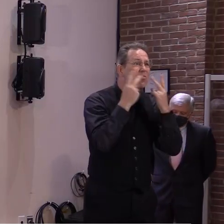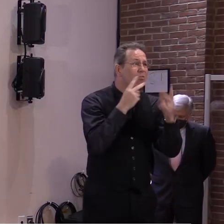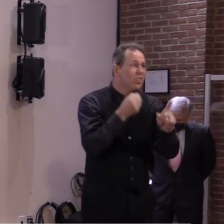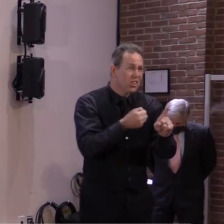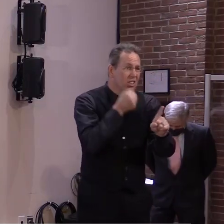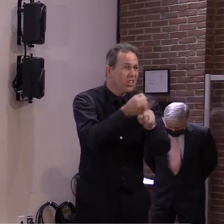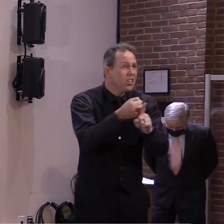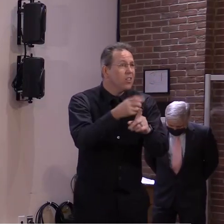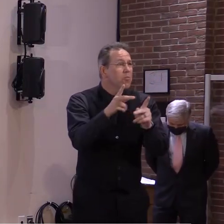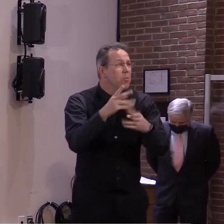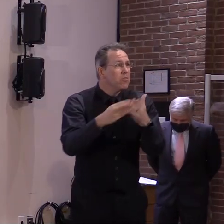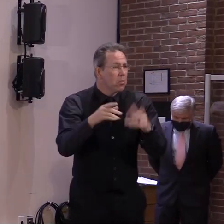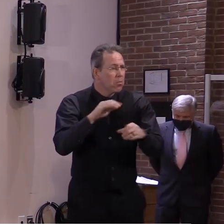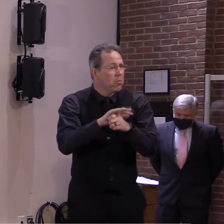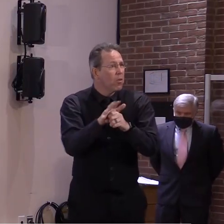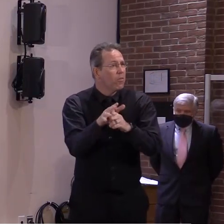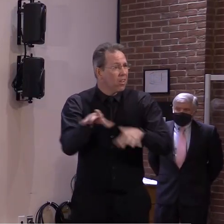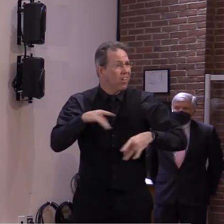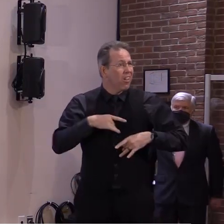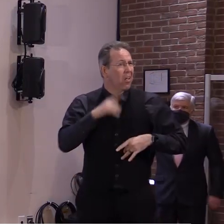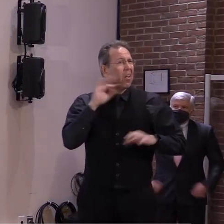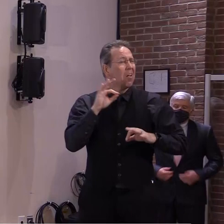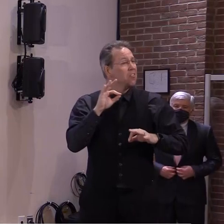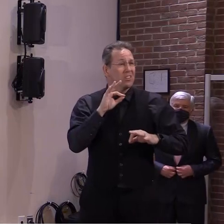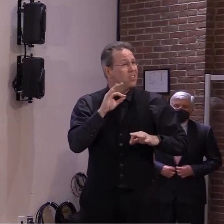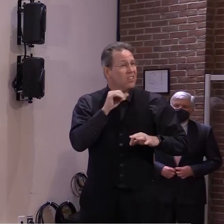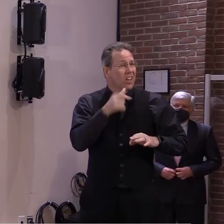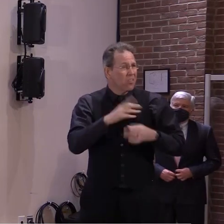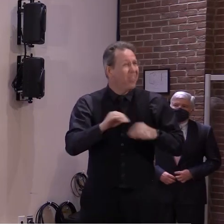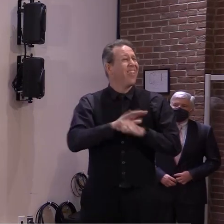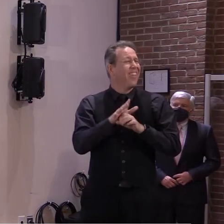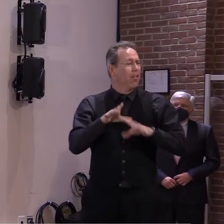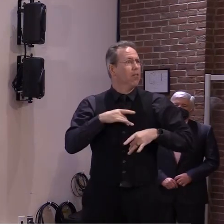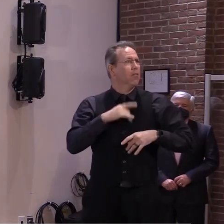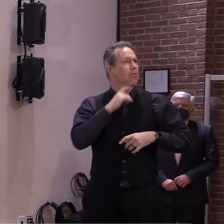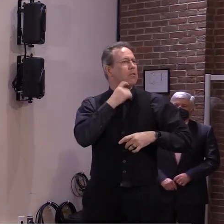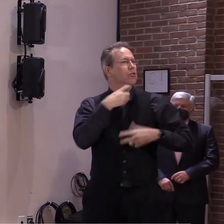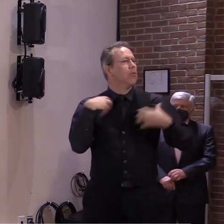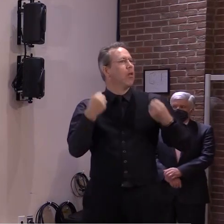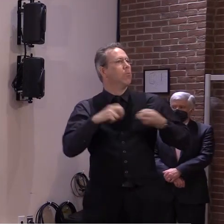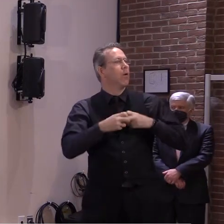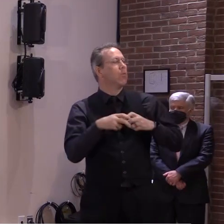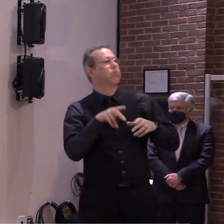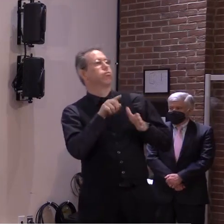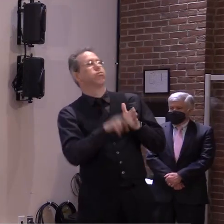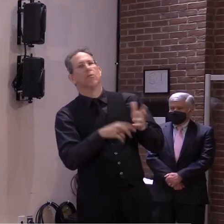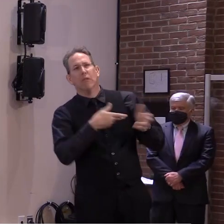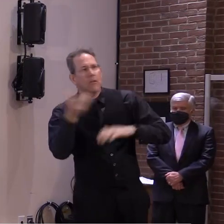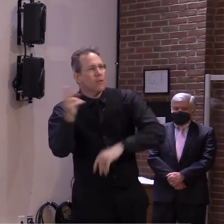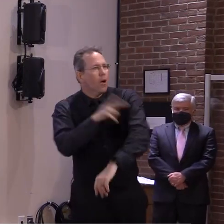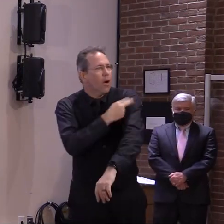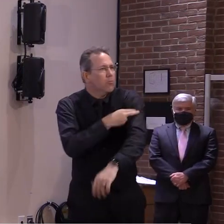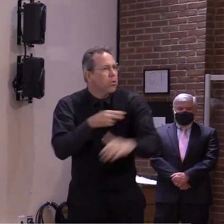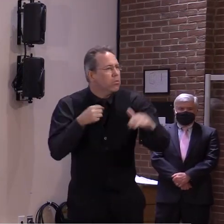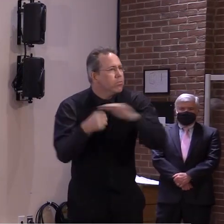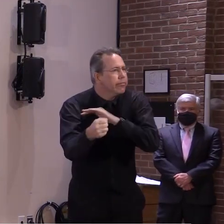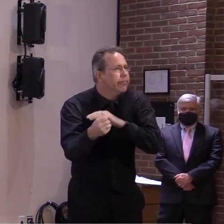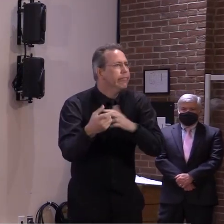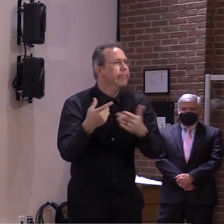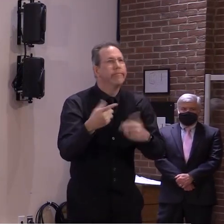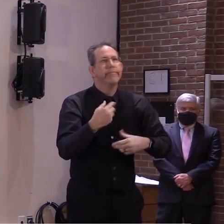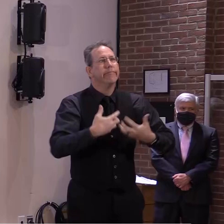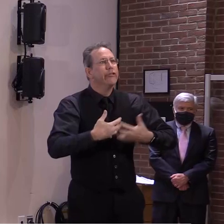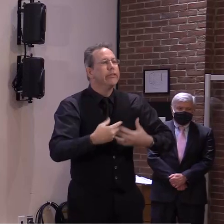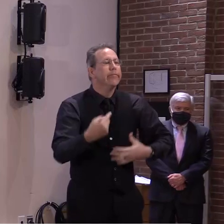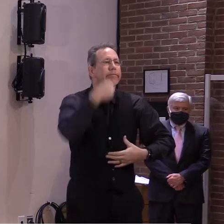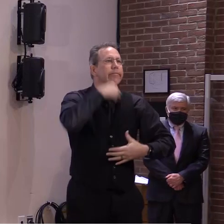And it doesn't mean it will affect a large percentage of people in that age group in a bad way, but there are going to be some that are not going to do as